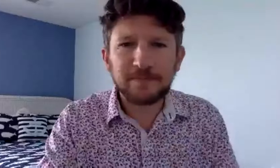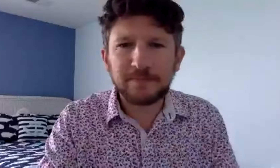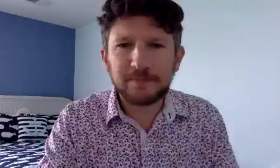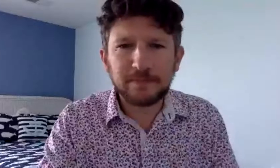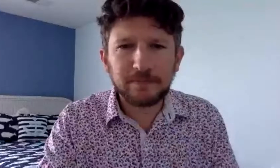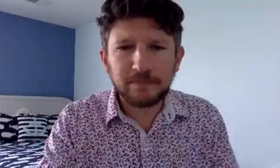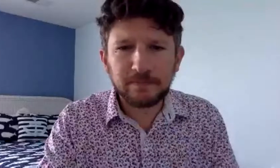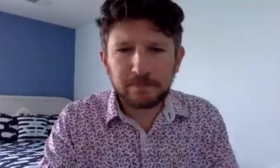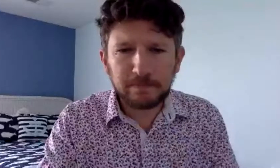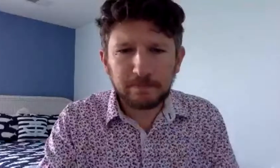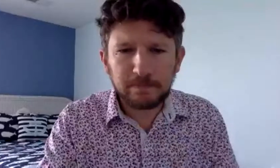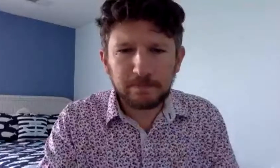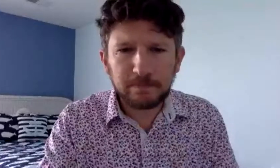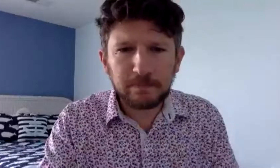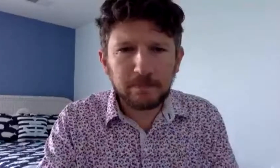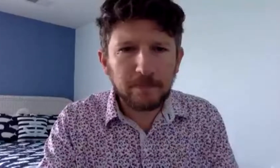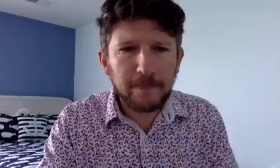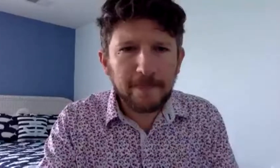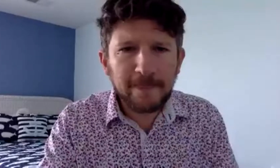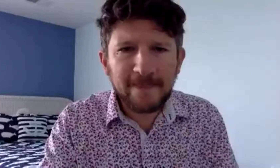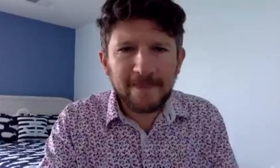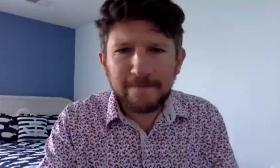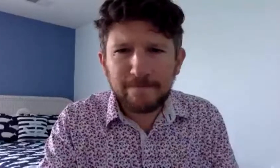So I'll try to go back to my slides now.